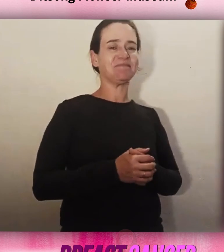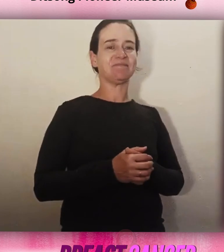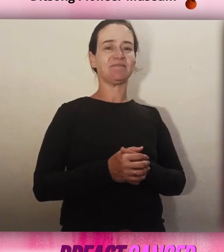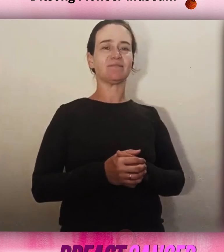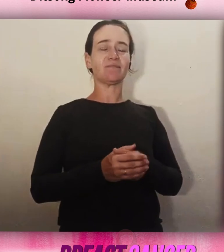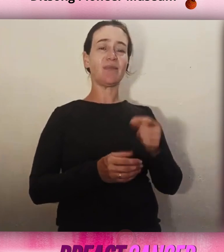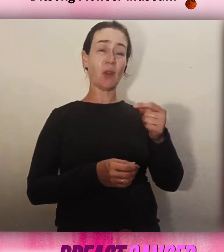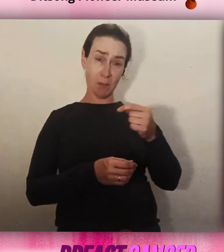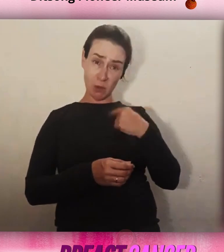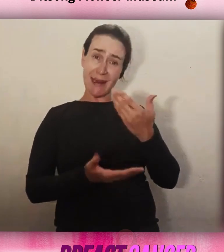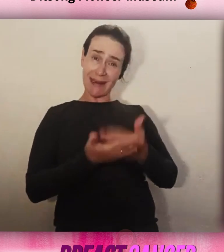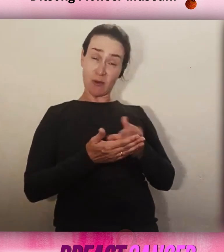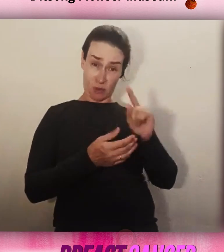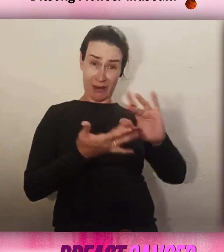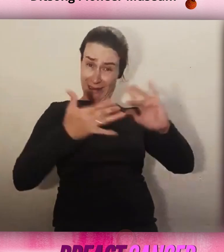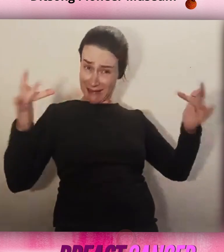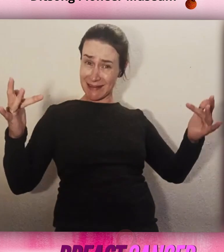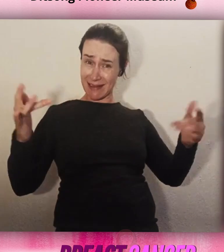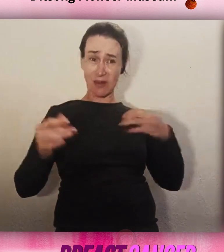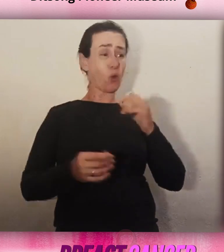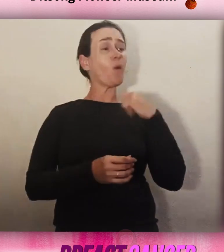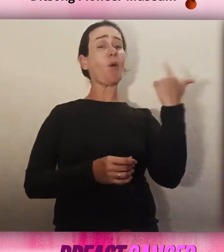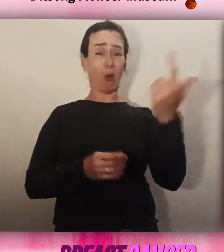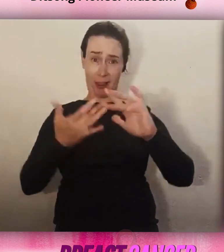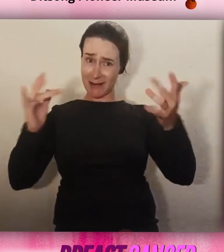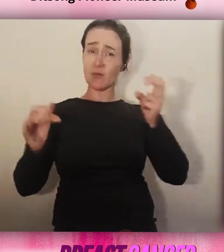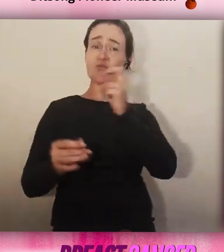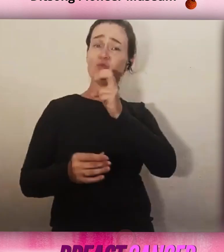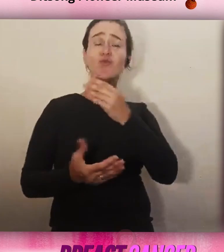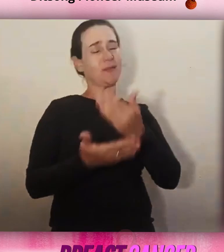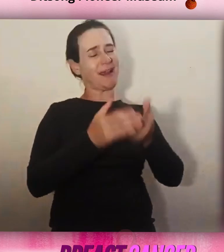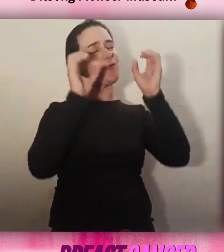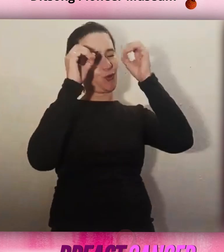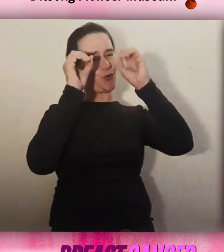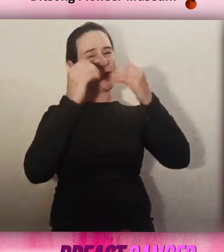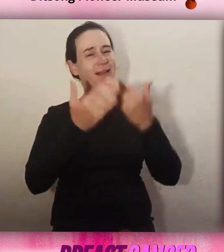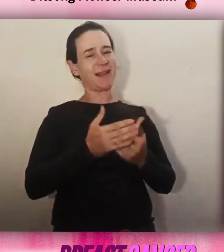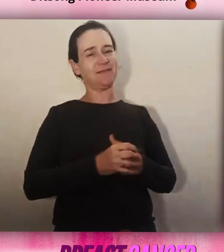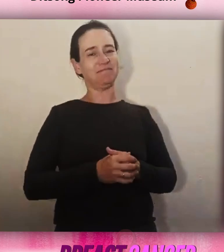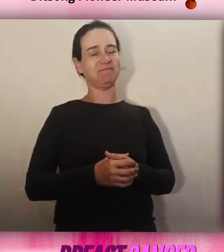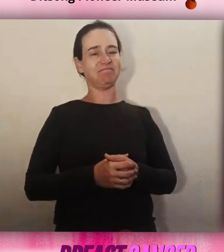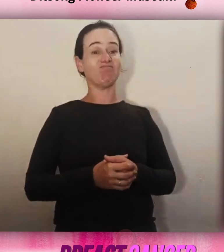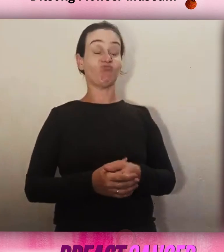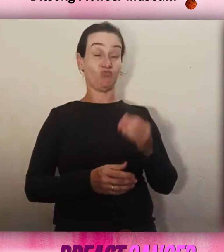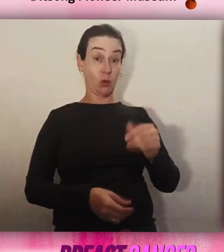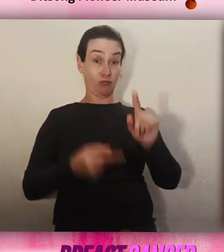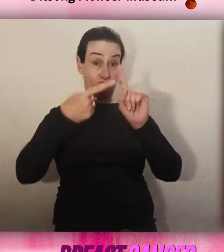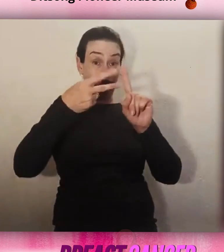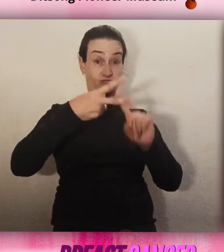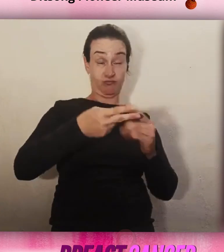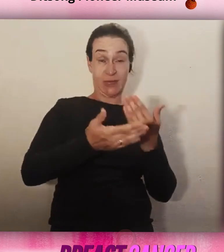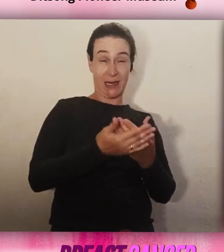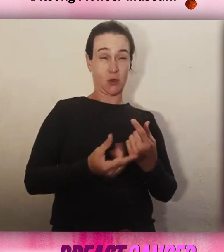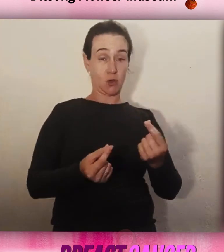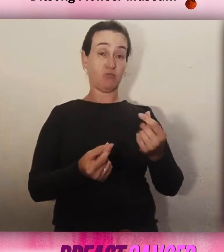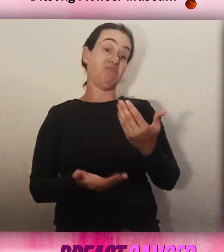can show you guys, but we use a lot of internet these days. Yeah. Sorry. So you can also Google these things. Yeah. So breast